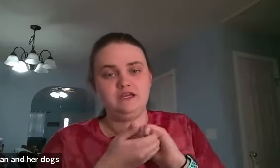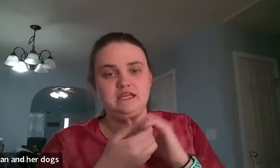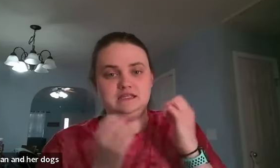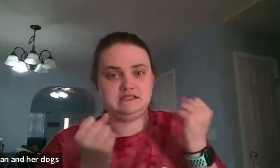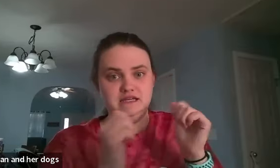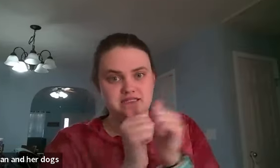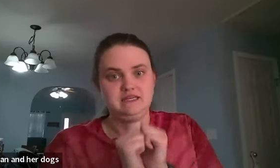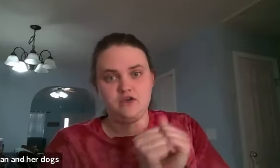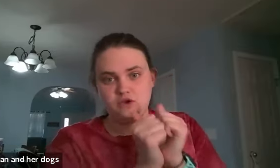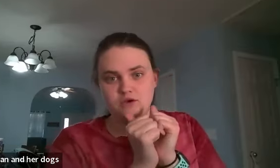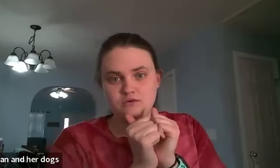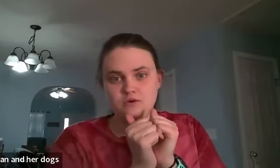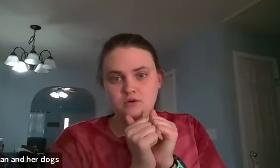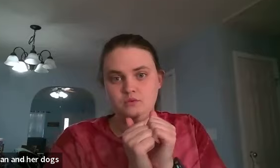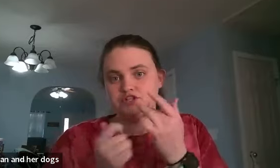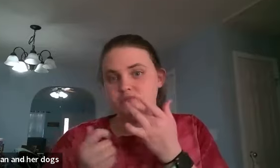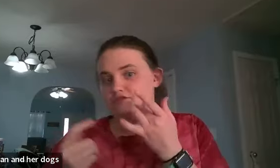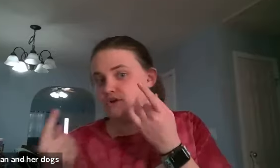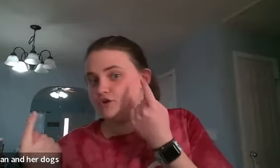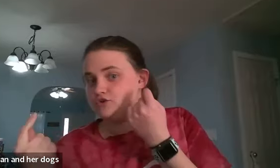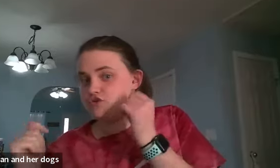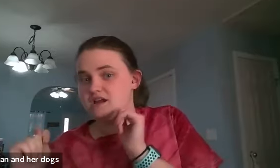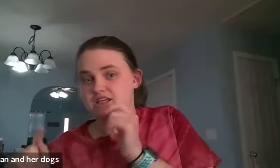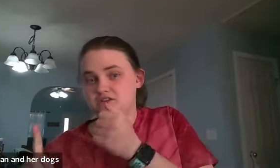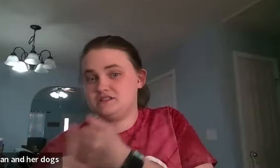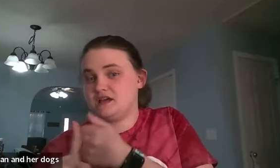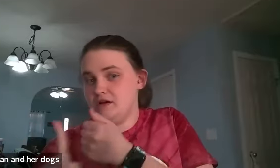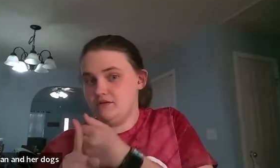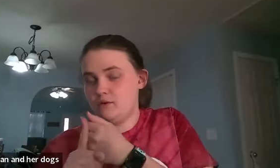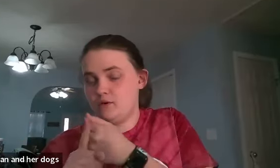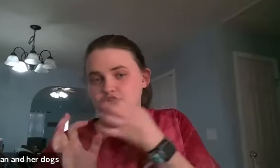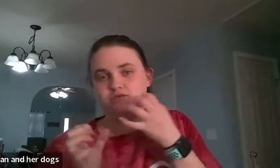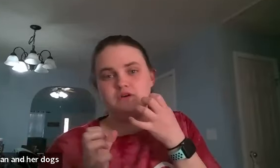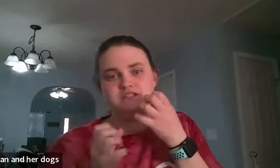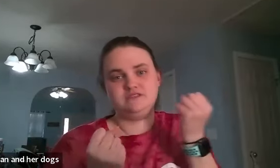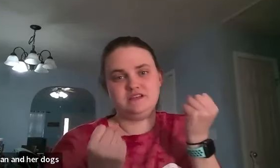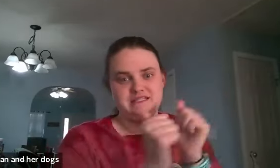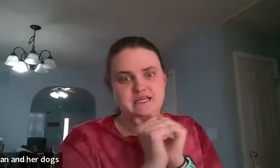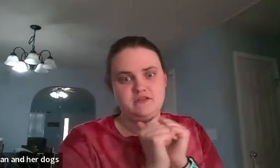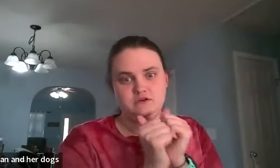can sign it together. Would y'all prefer trying it yourself, or would you want to sign it together?